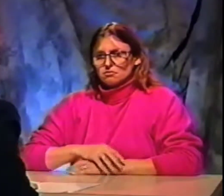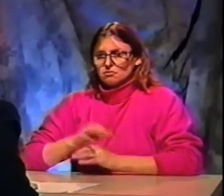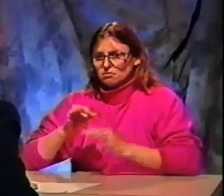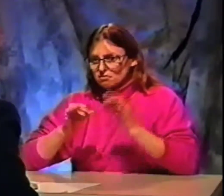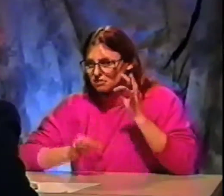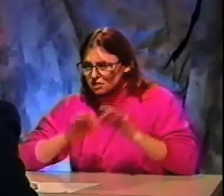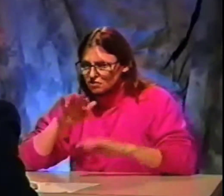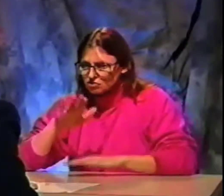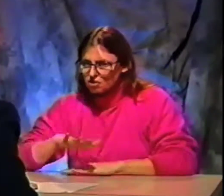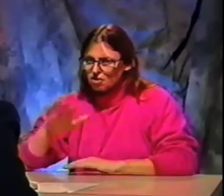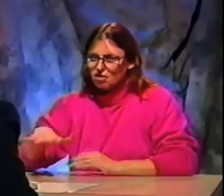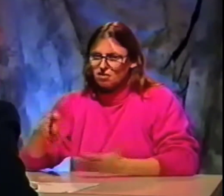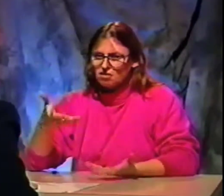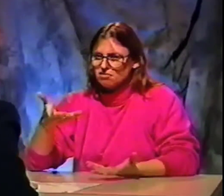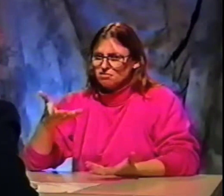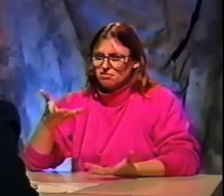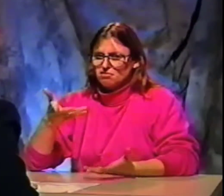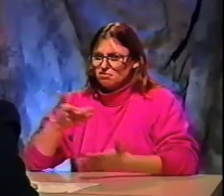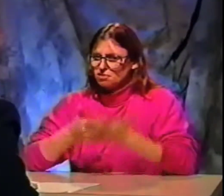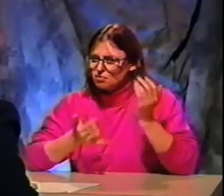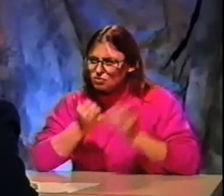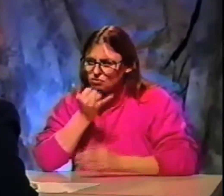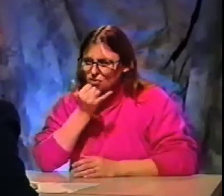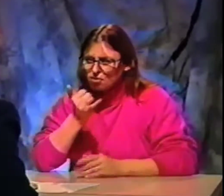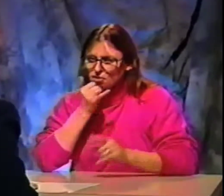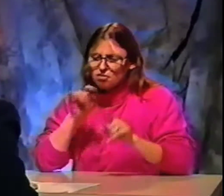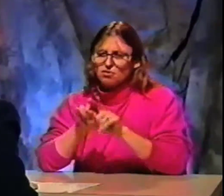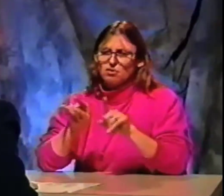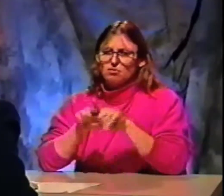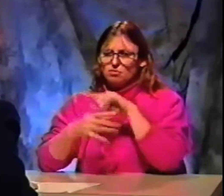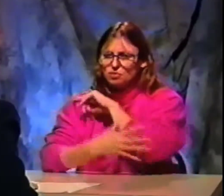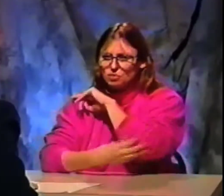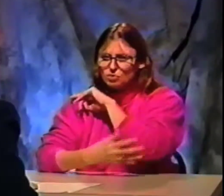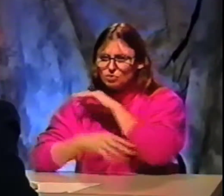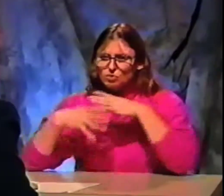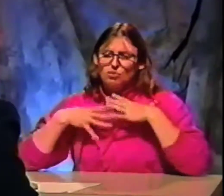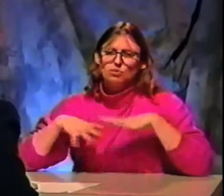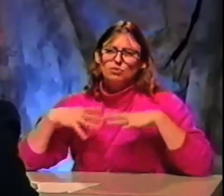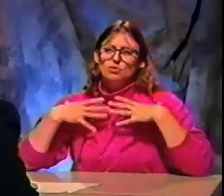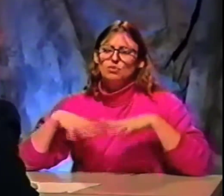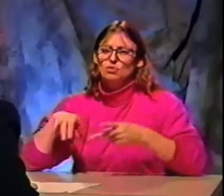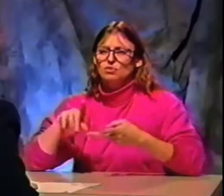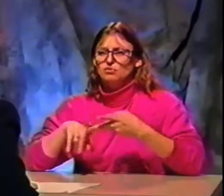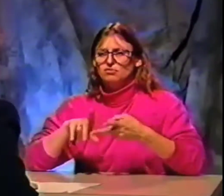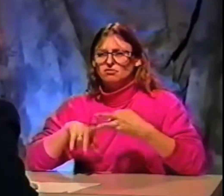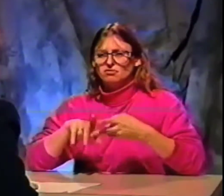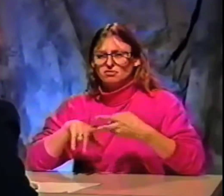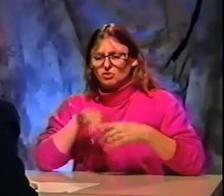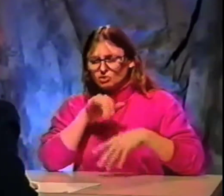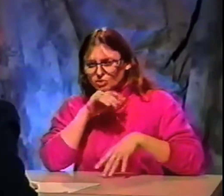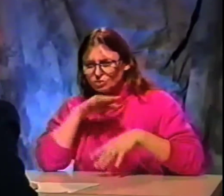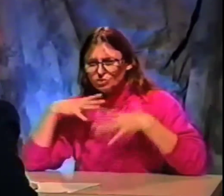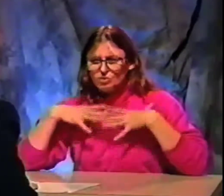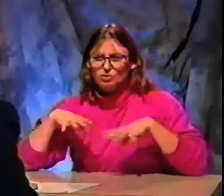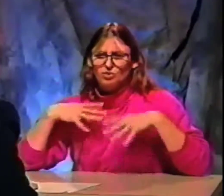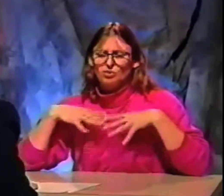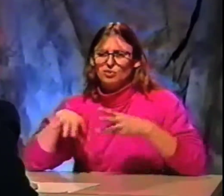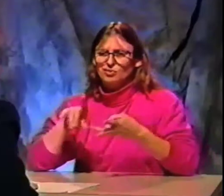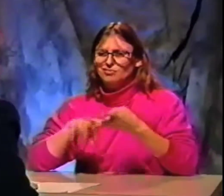And learning how abuse as a child can affect adulthood and things like wearing